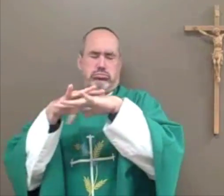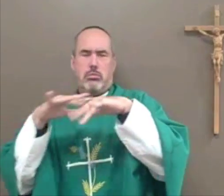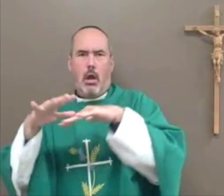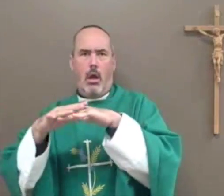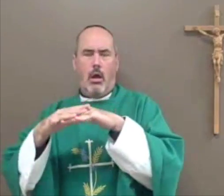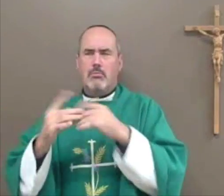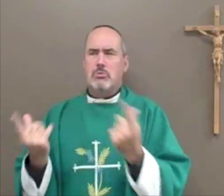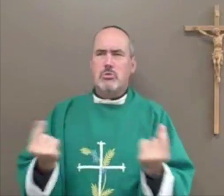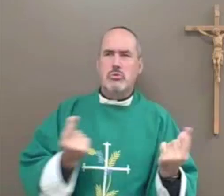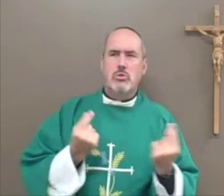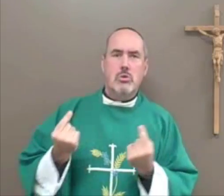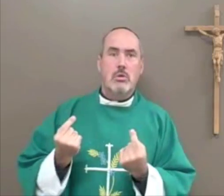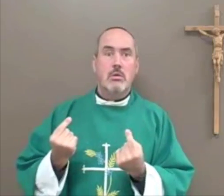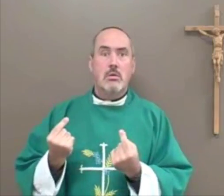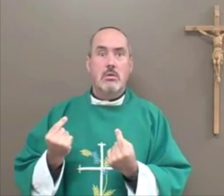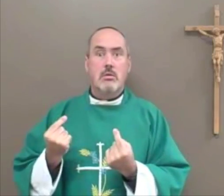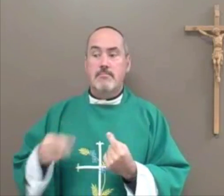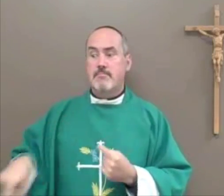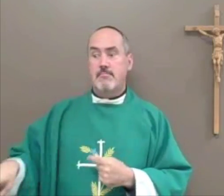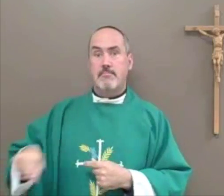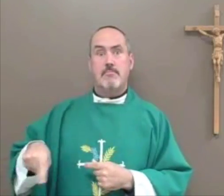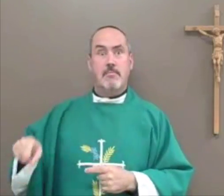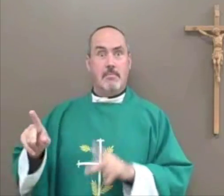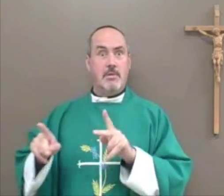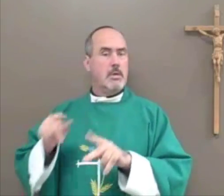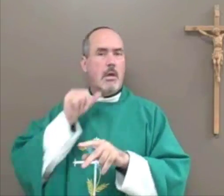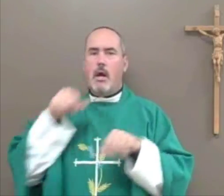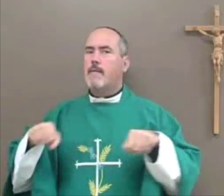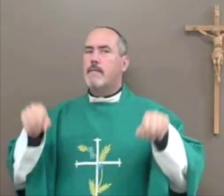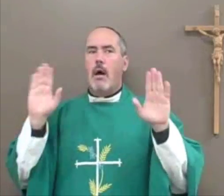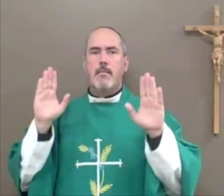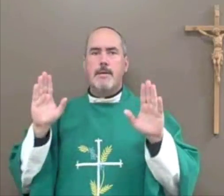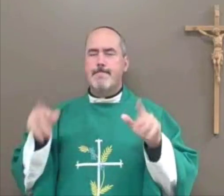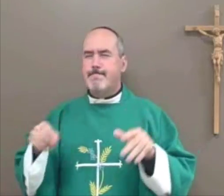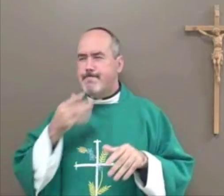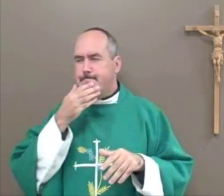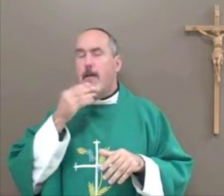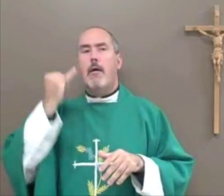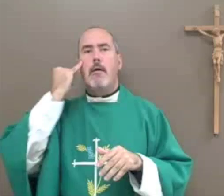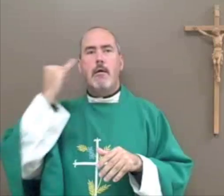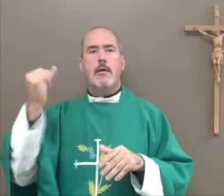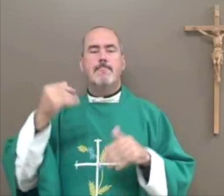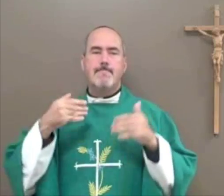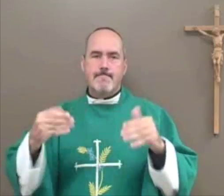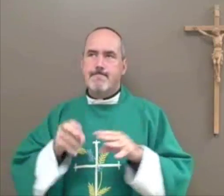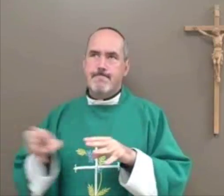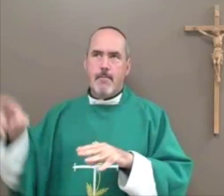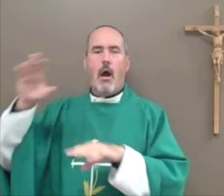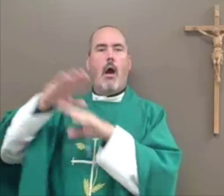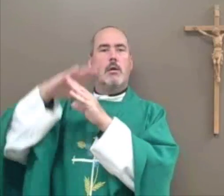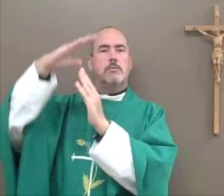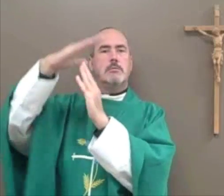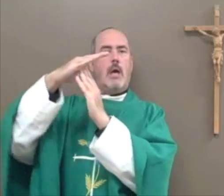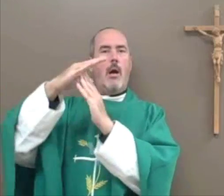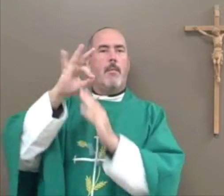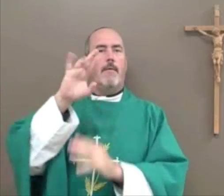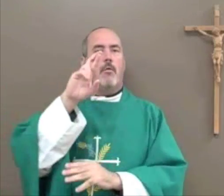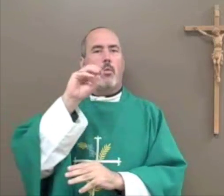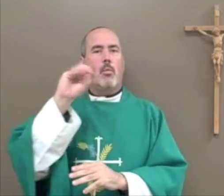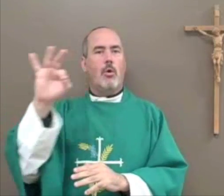home where Jesus was. However, the home was just crowded and there were tons of people waiting outside. They didn't know how they were going to be able to get him